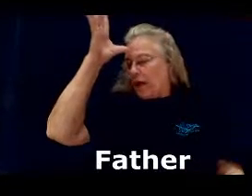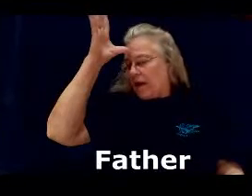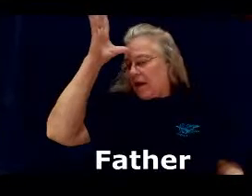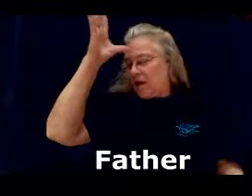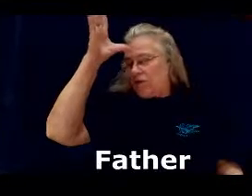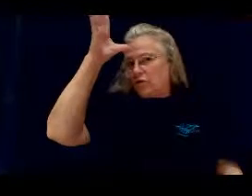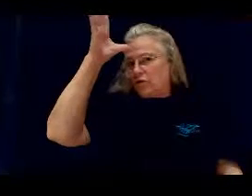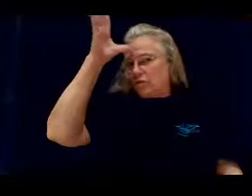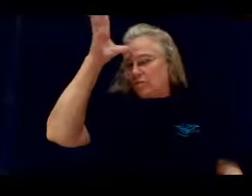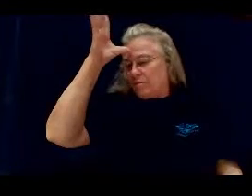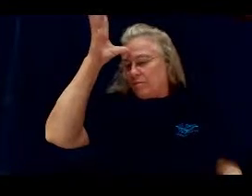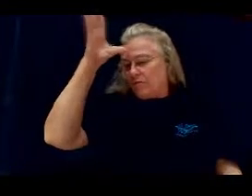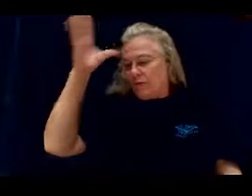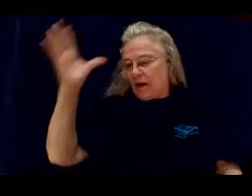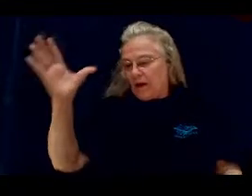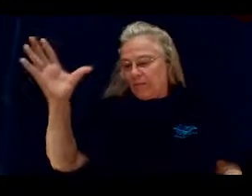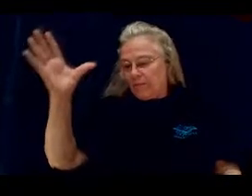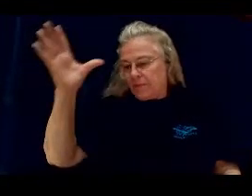hand into the forehead.